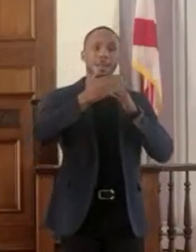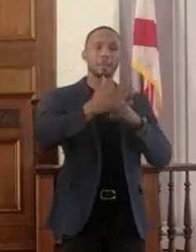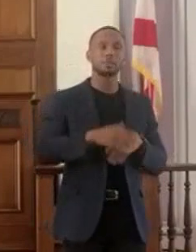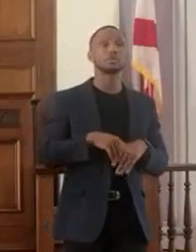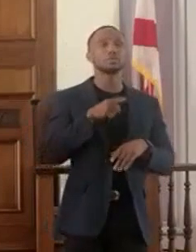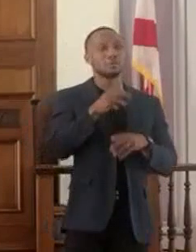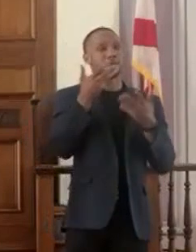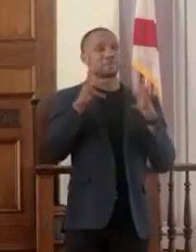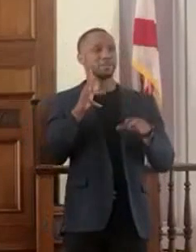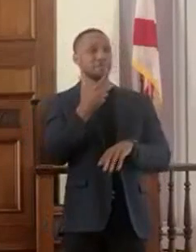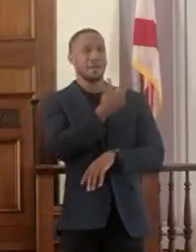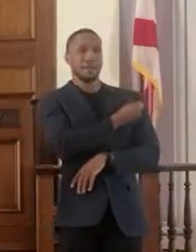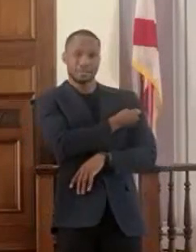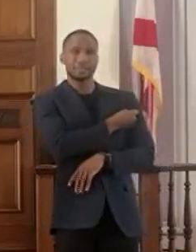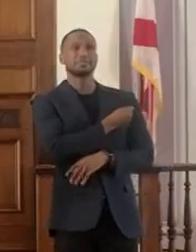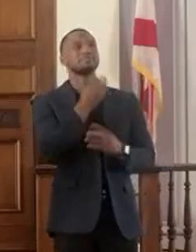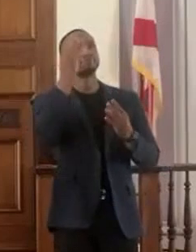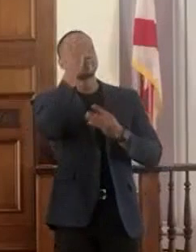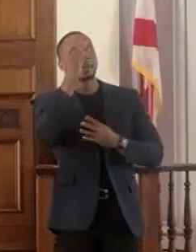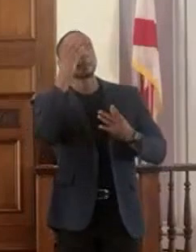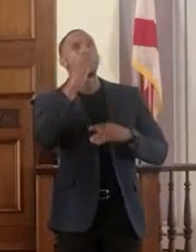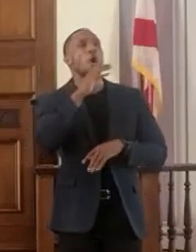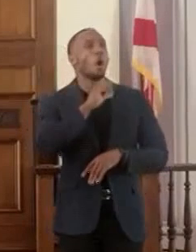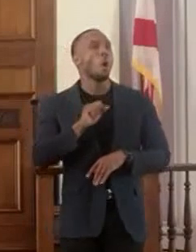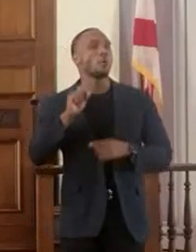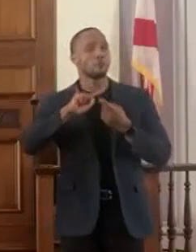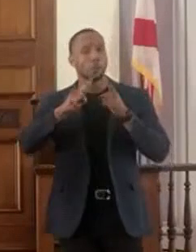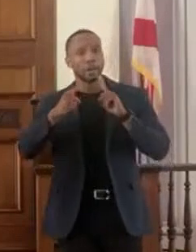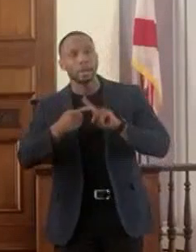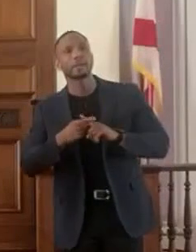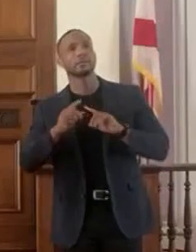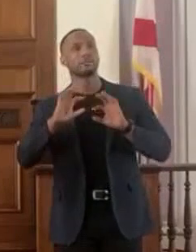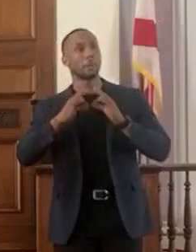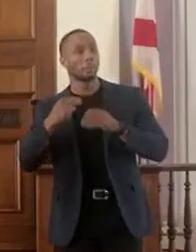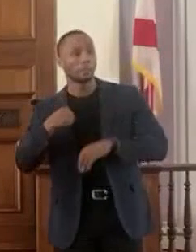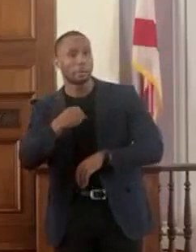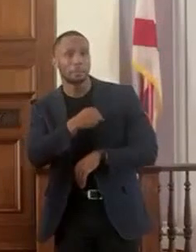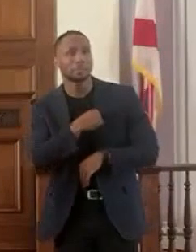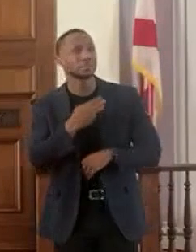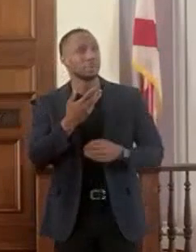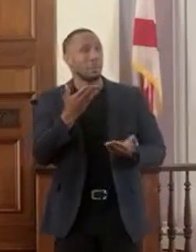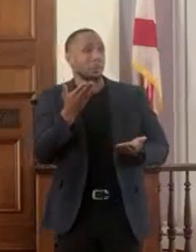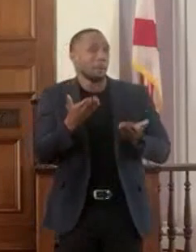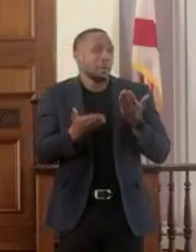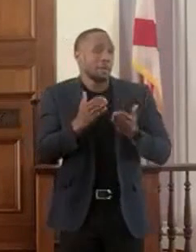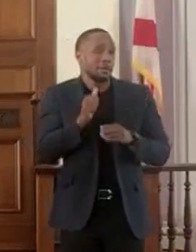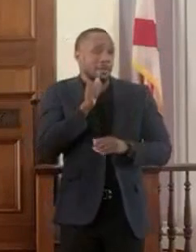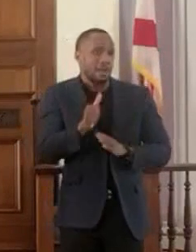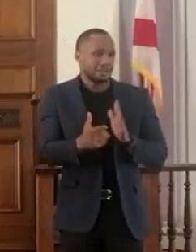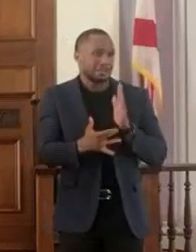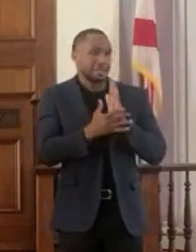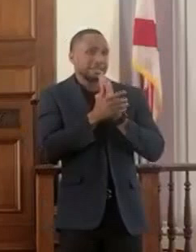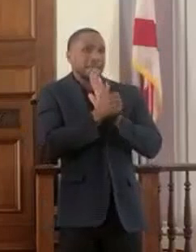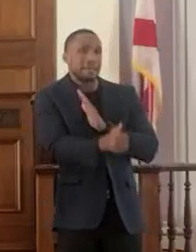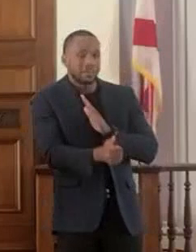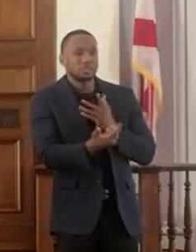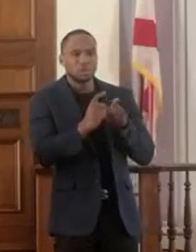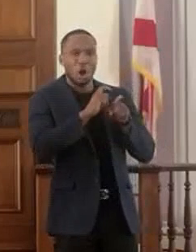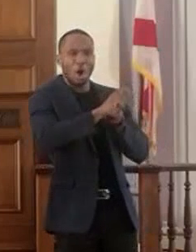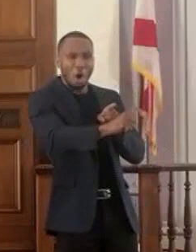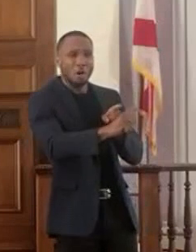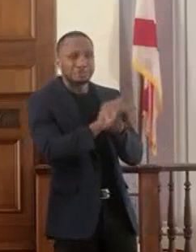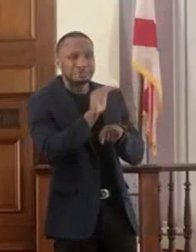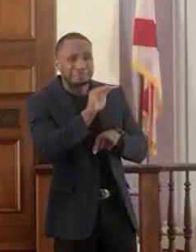your vaccine, think about an elderly friend or relative who might not be as savvy as you are and give them a call to see if you